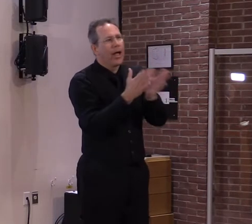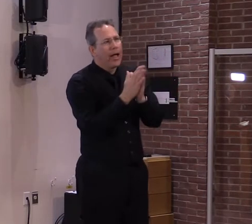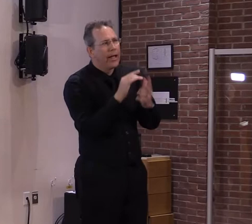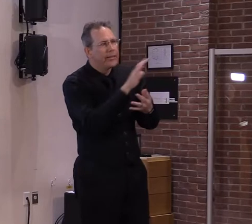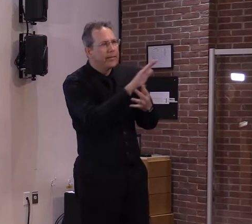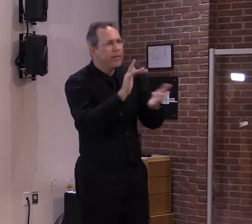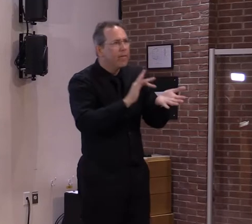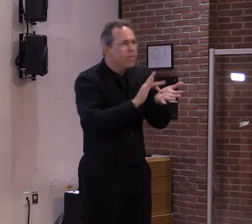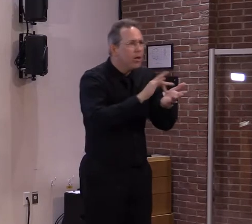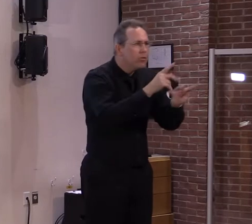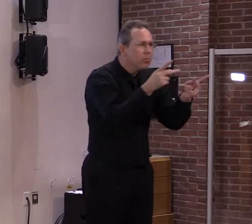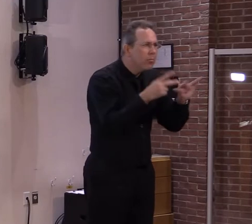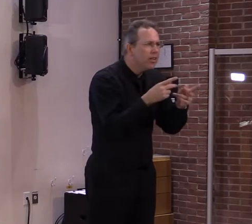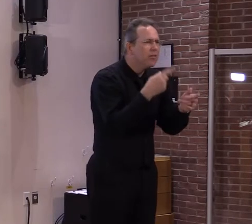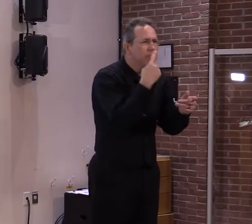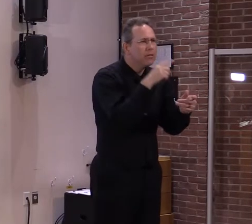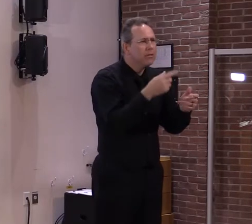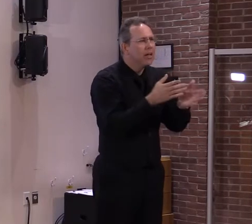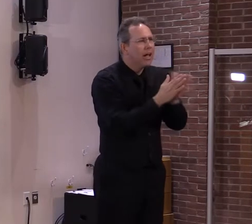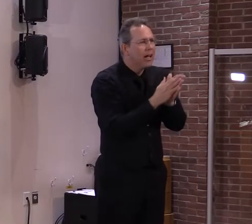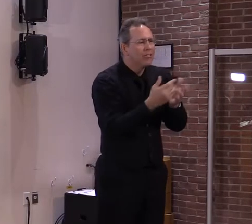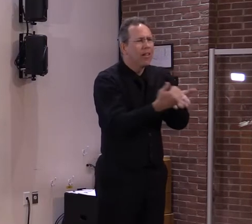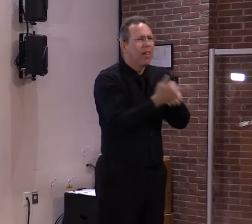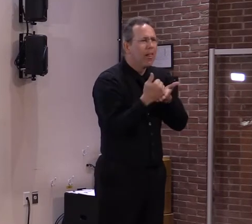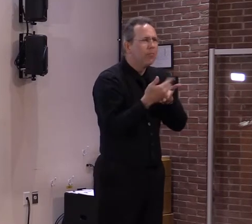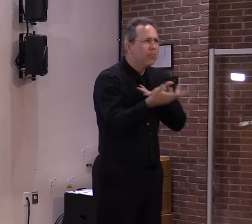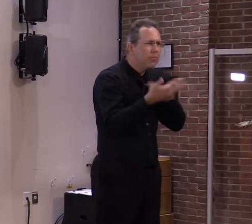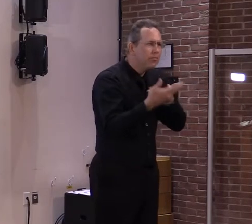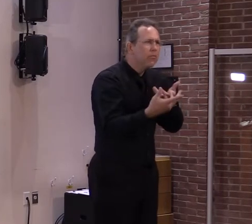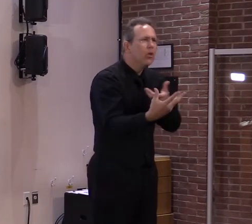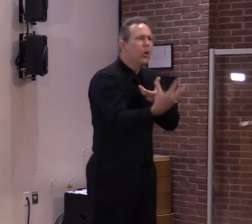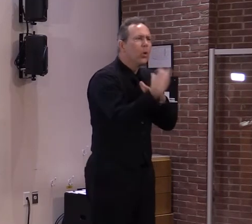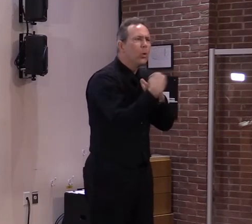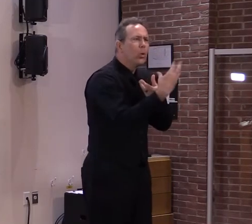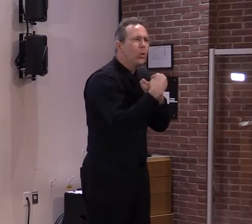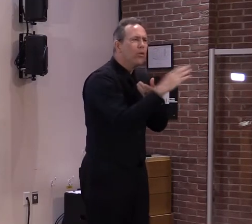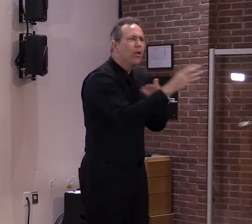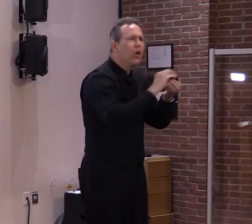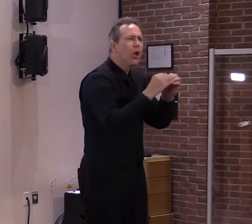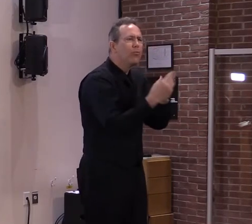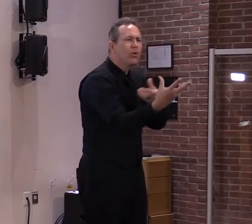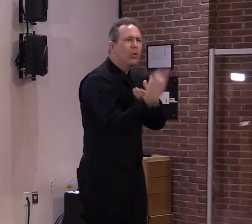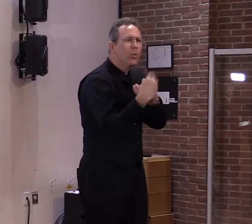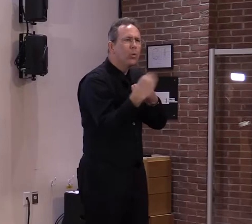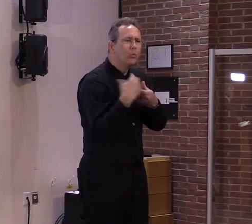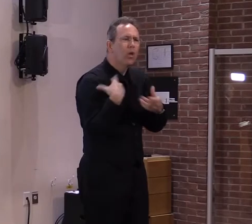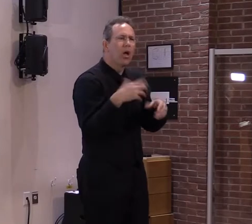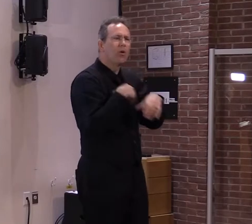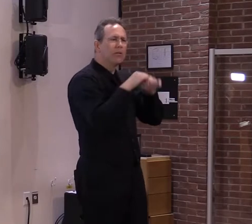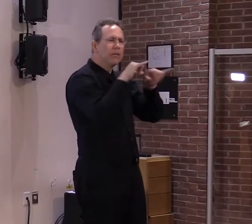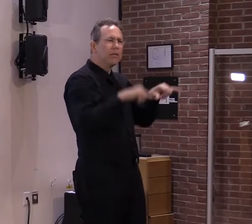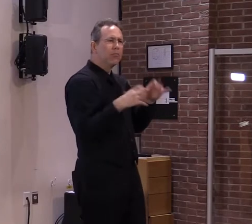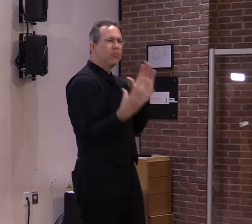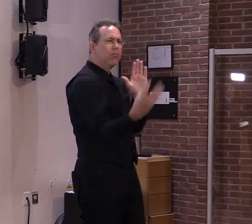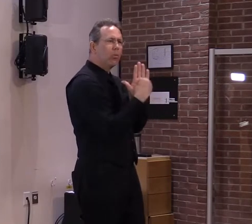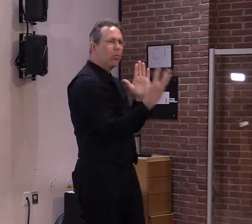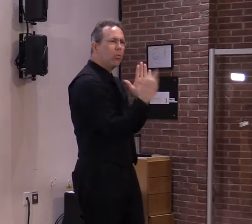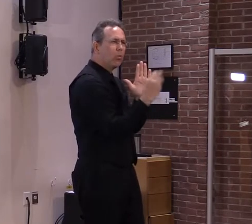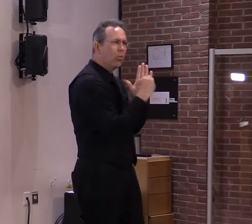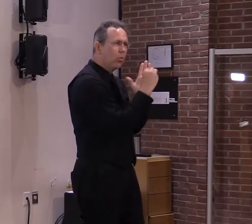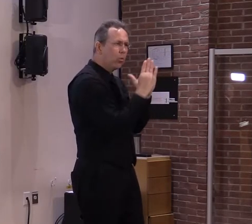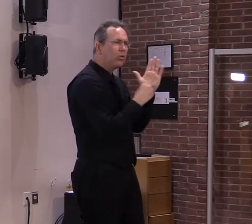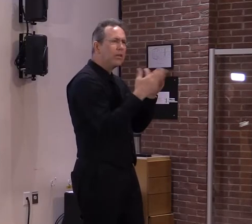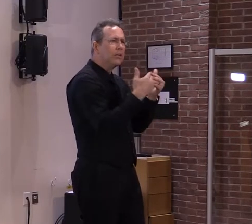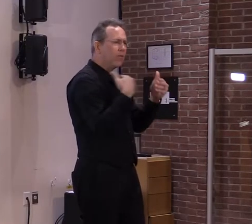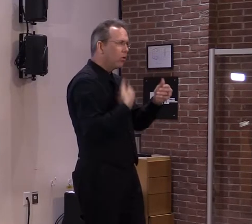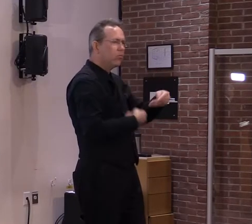to coordinate with our registration system so that it is all available right there and you don't have to hunt for it. We've been very